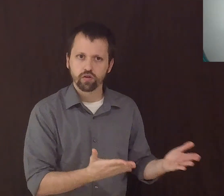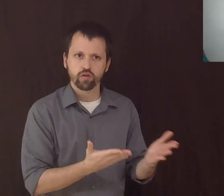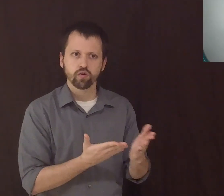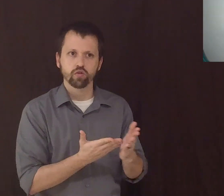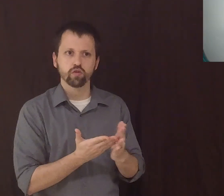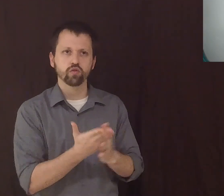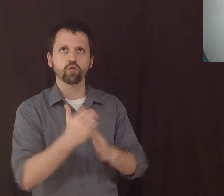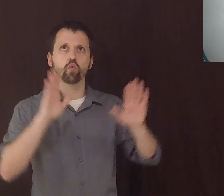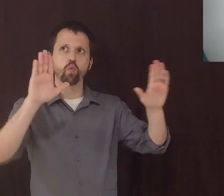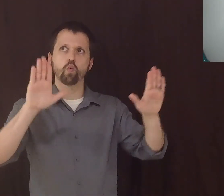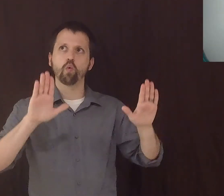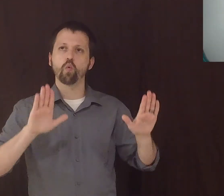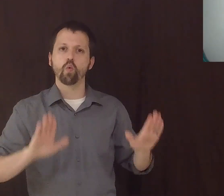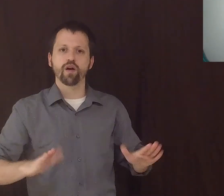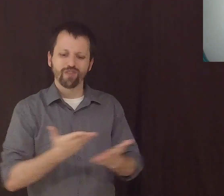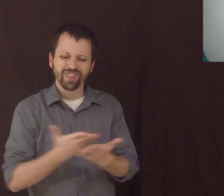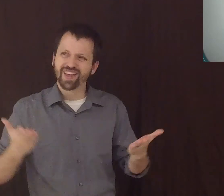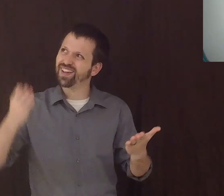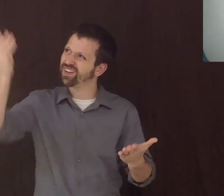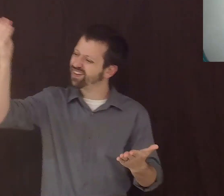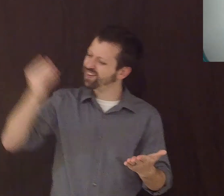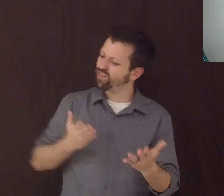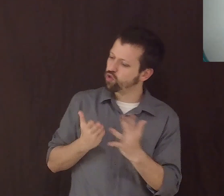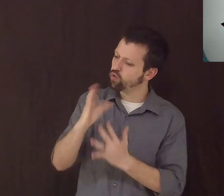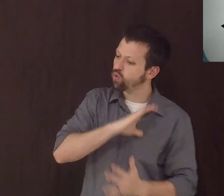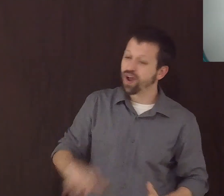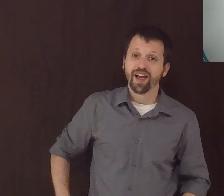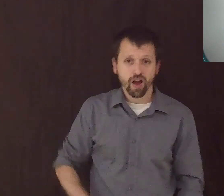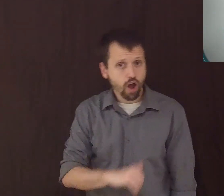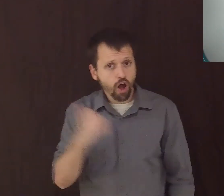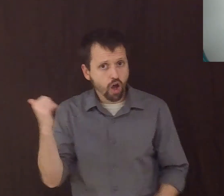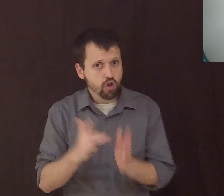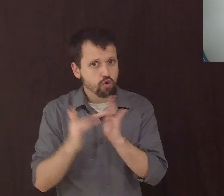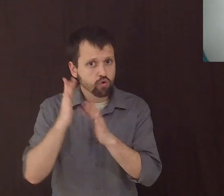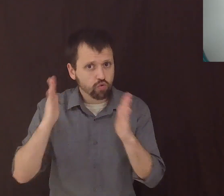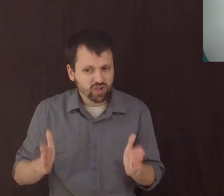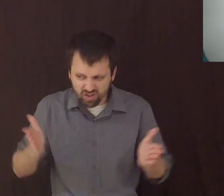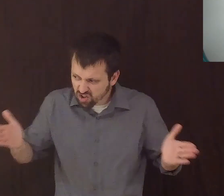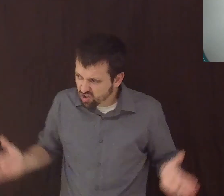through the marvelous resources he's given us in Christ. You know, he uses other believers,